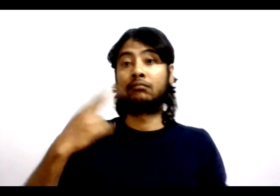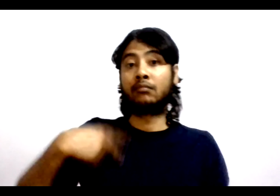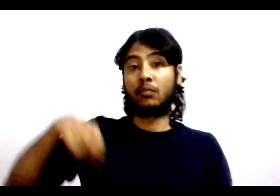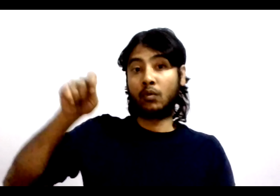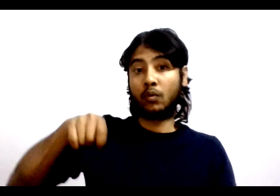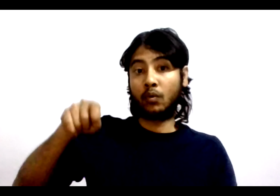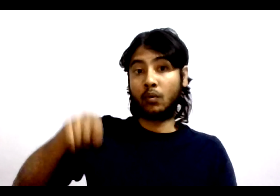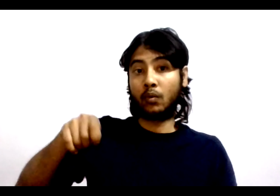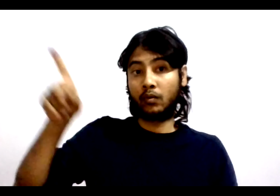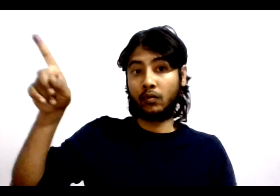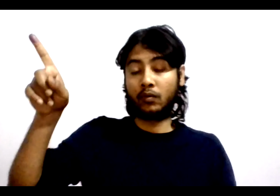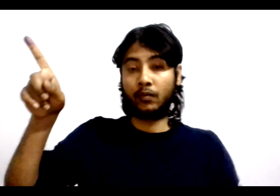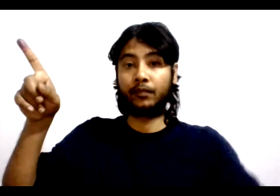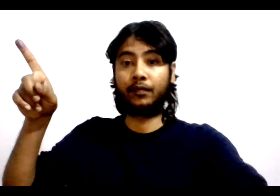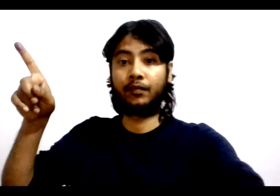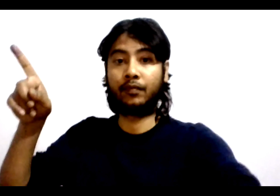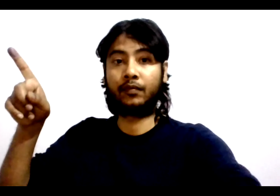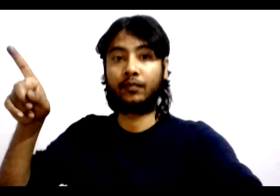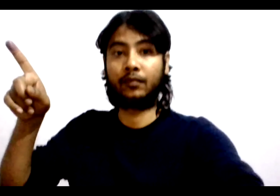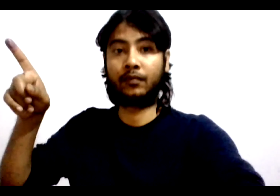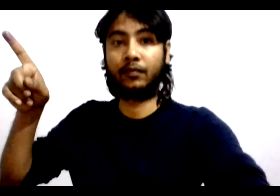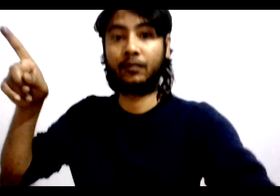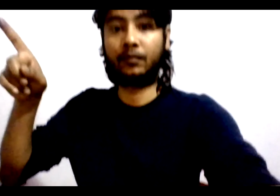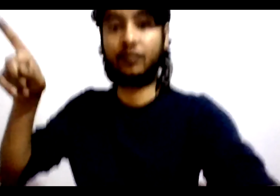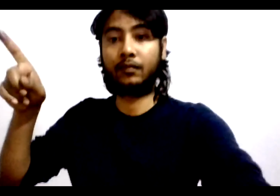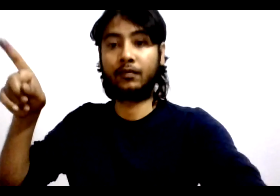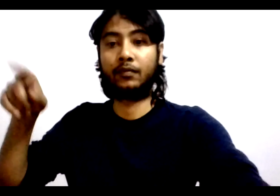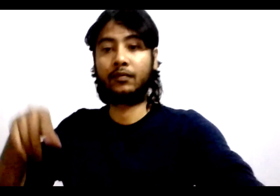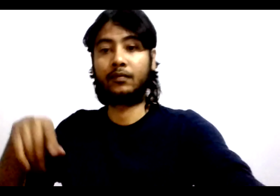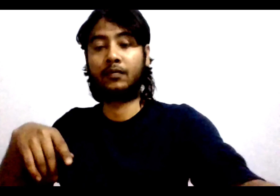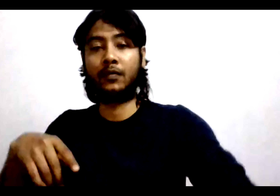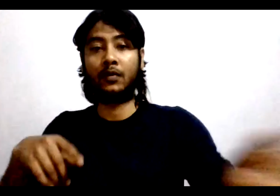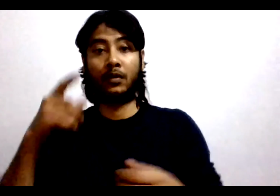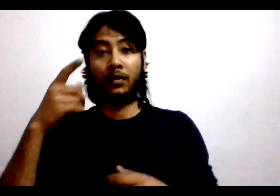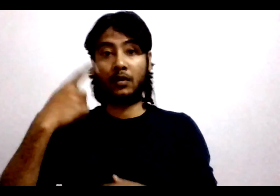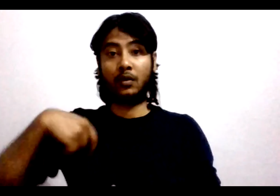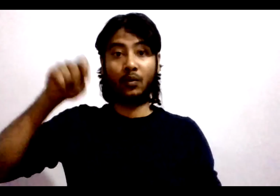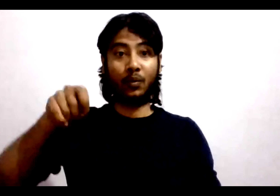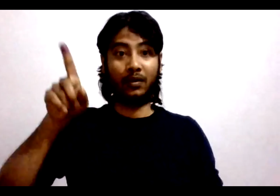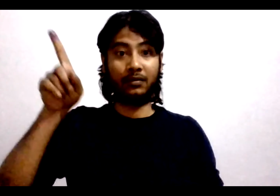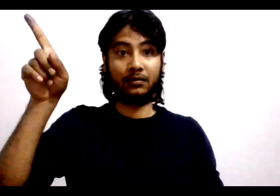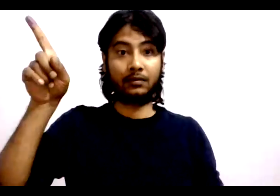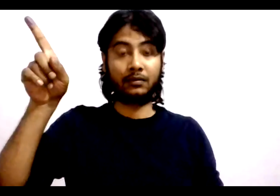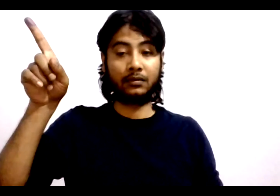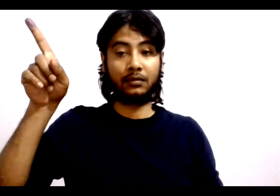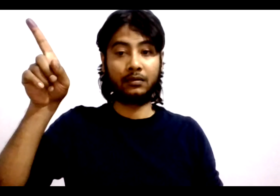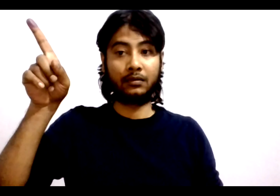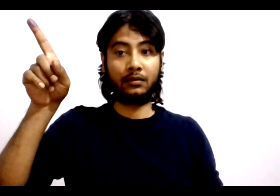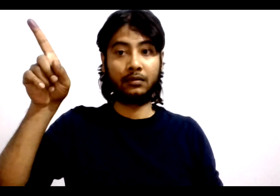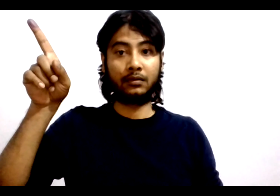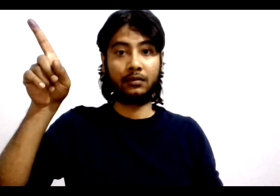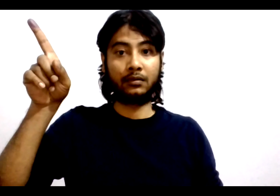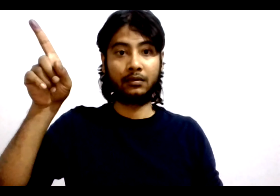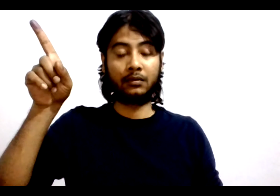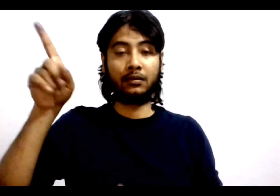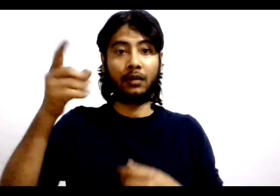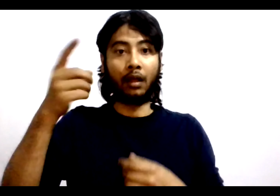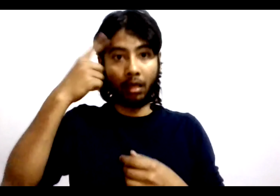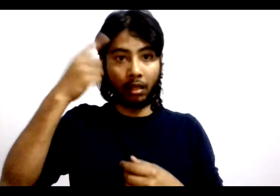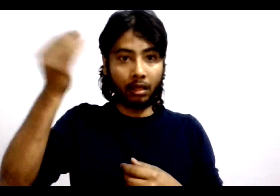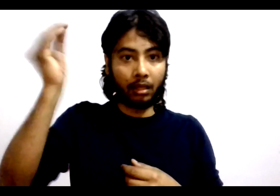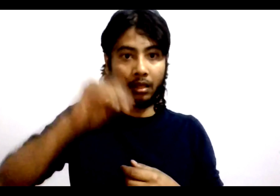perhaps implement only the act, what is written in the act. Act does not say that every state will have a separate department for